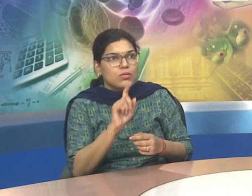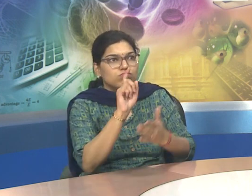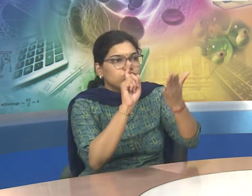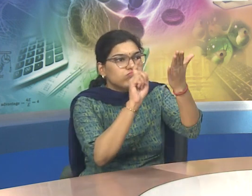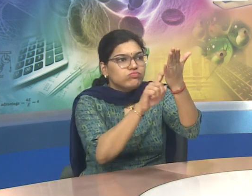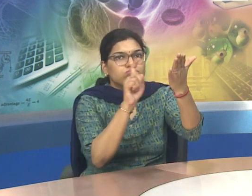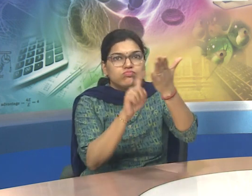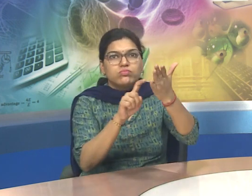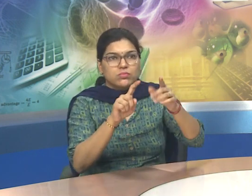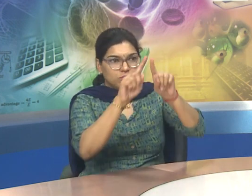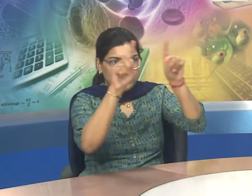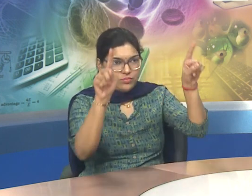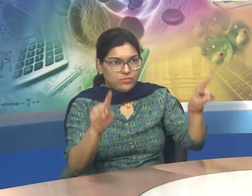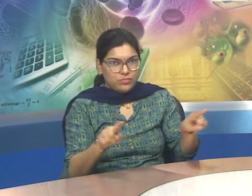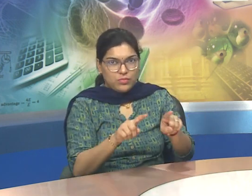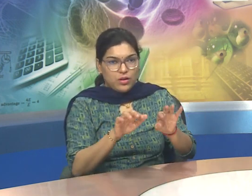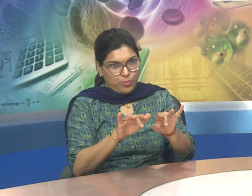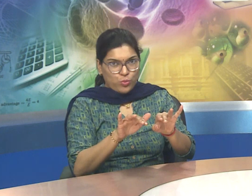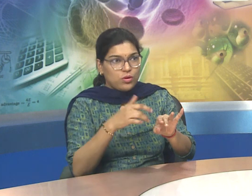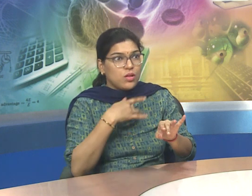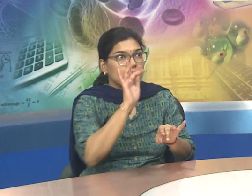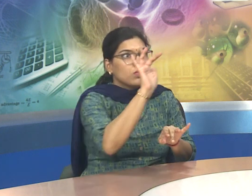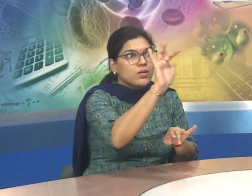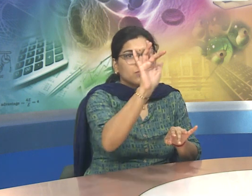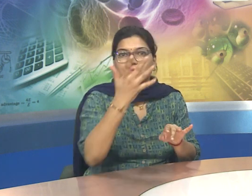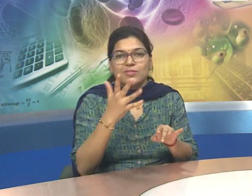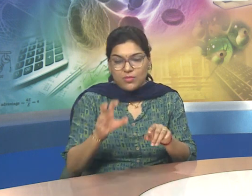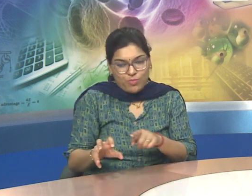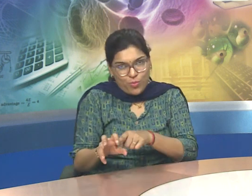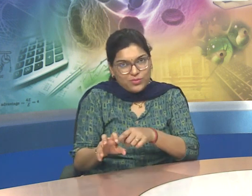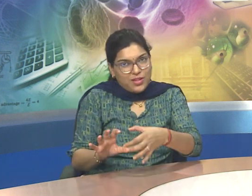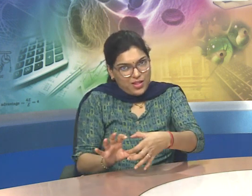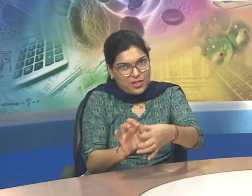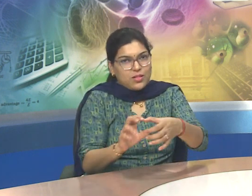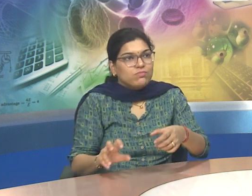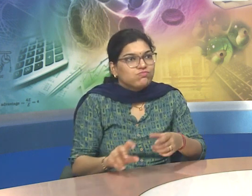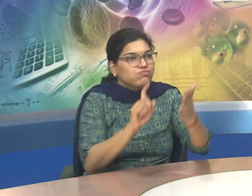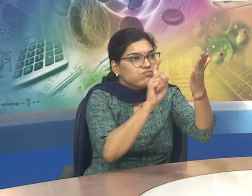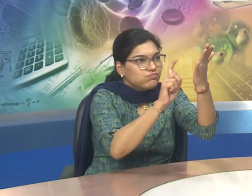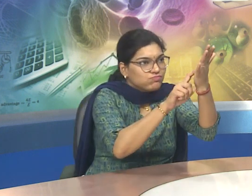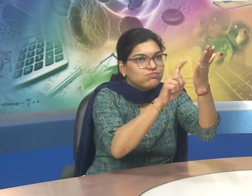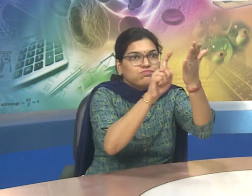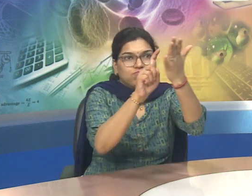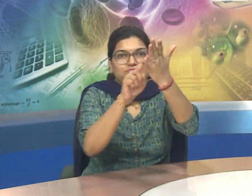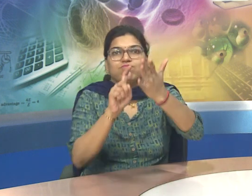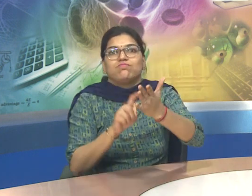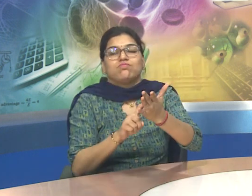mouse or rat you see in your home. This is a device which is attached with a computer, and